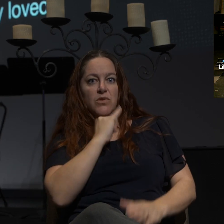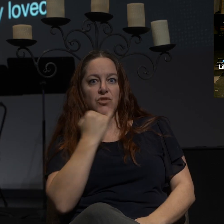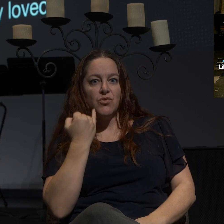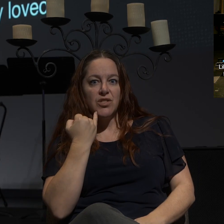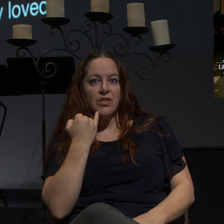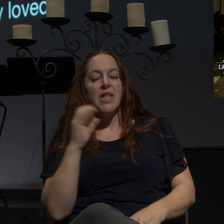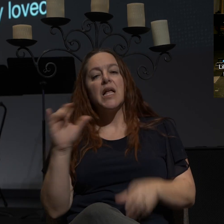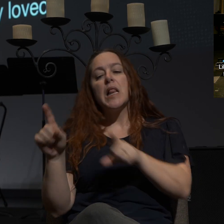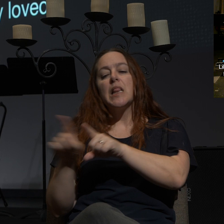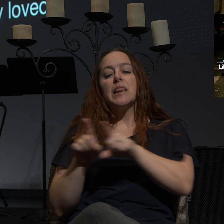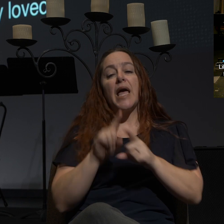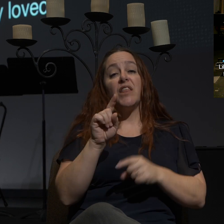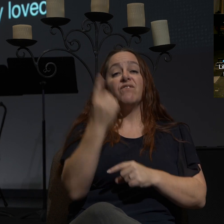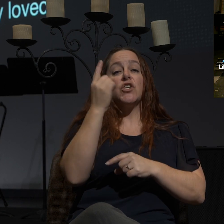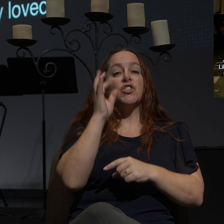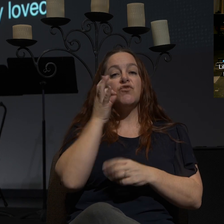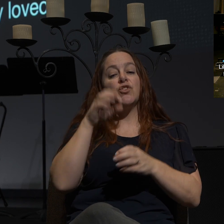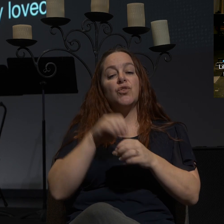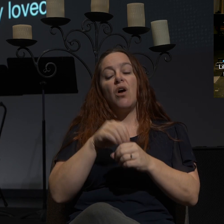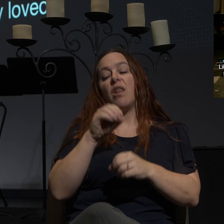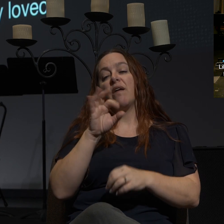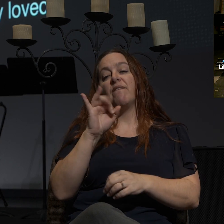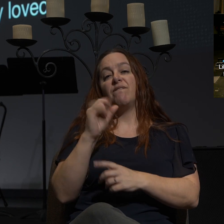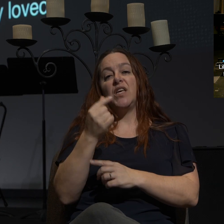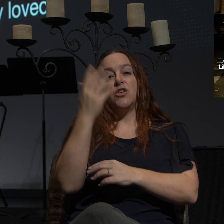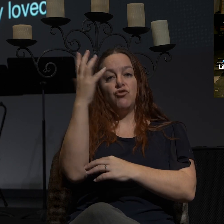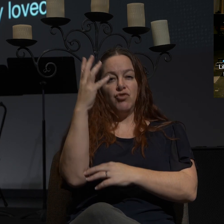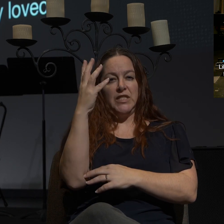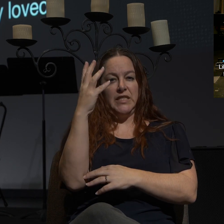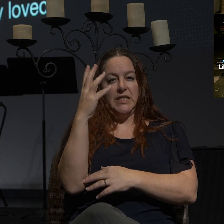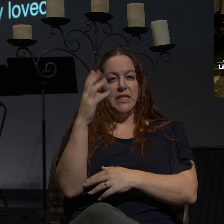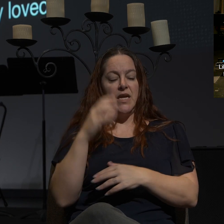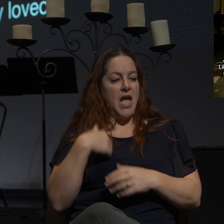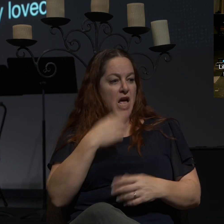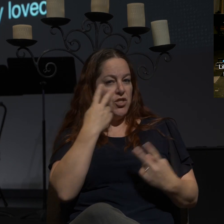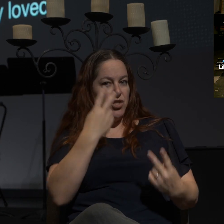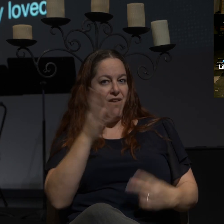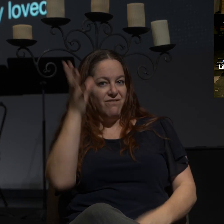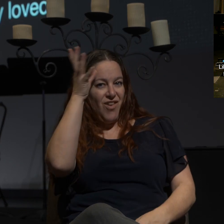first fruit on the fig tree in its first season, I saw your fathers.